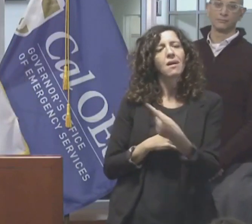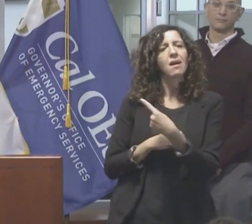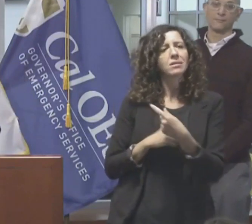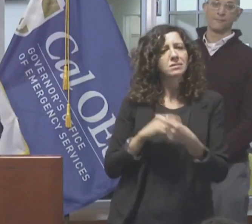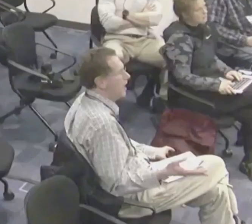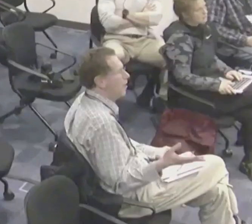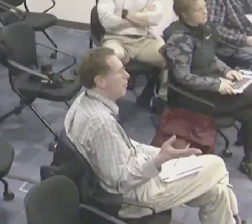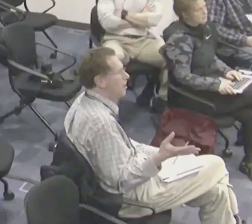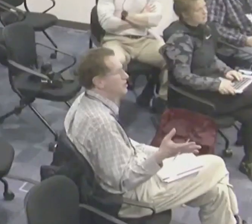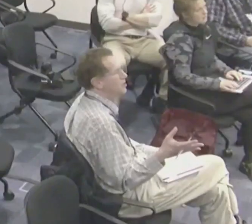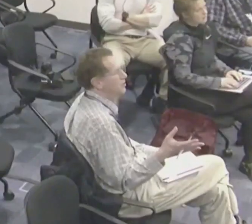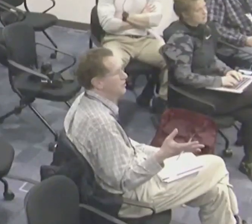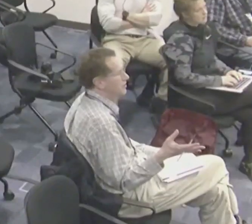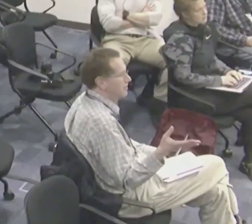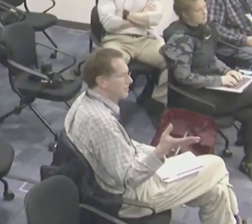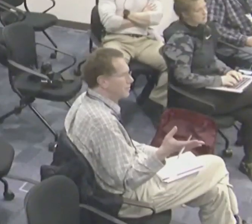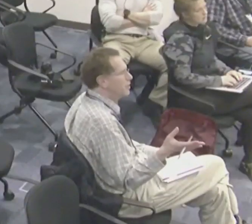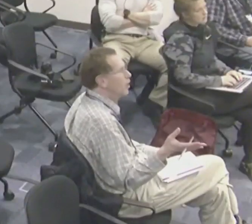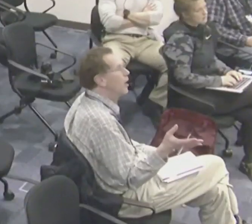mean,